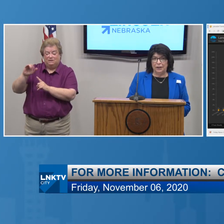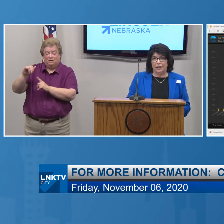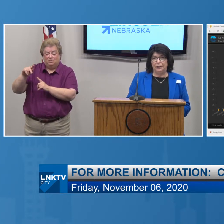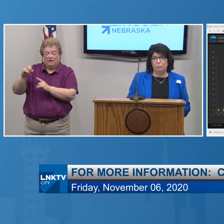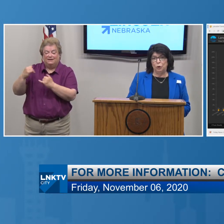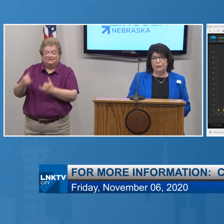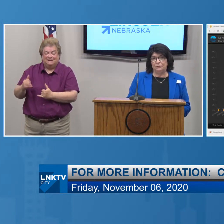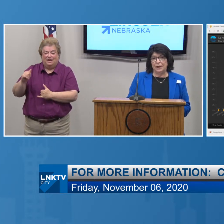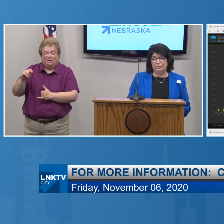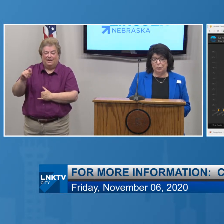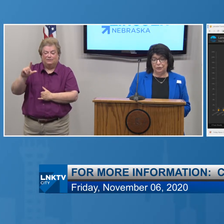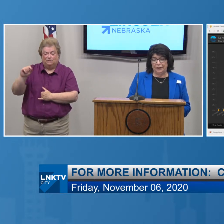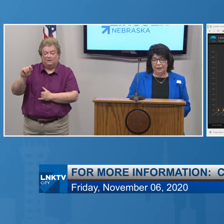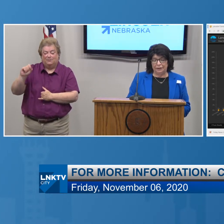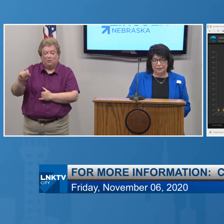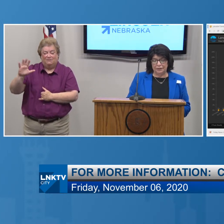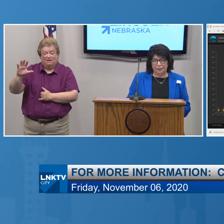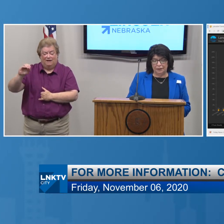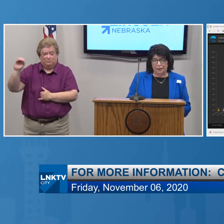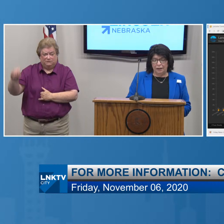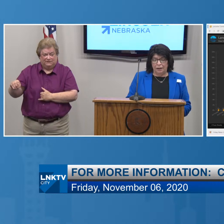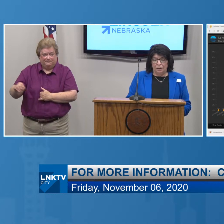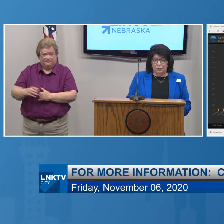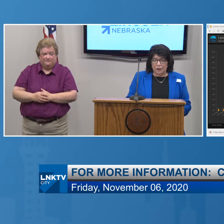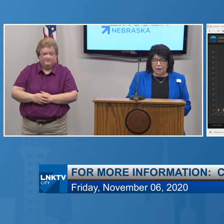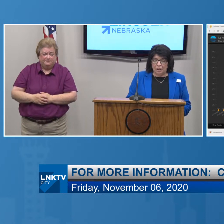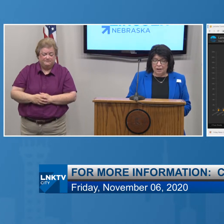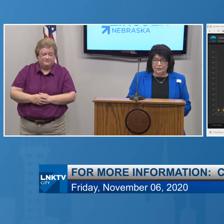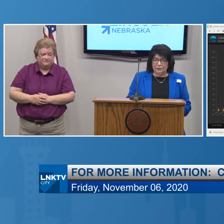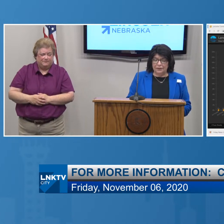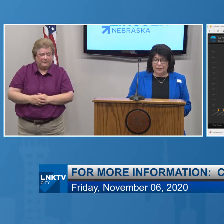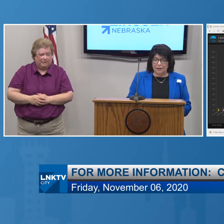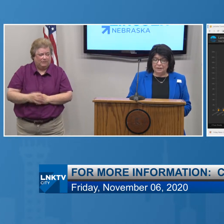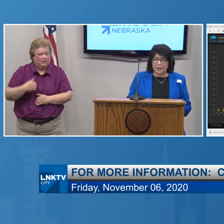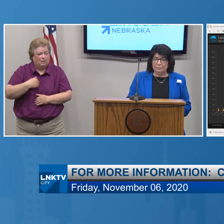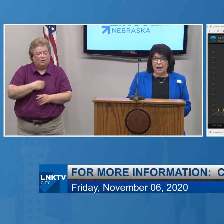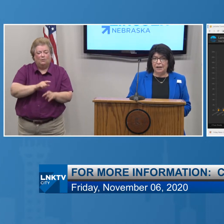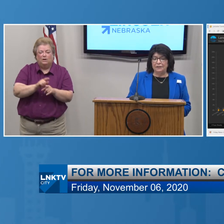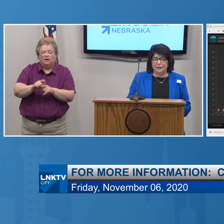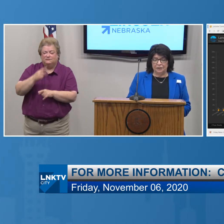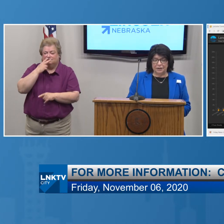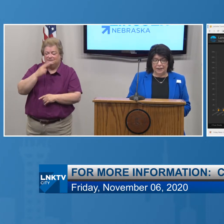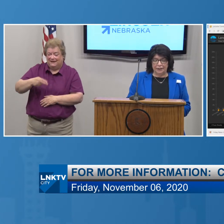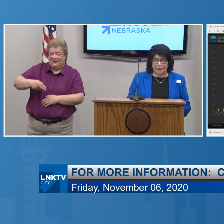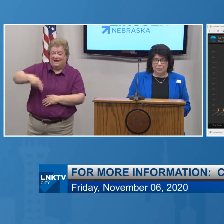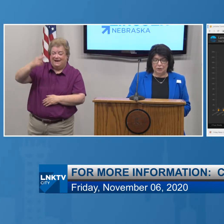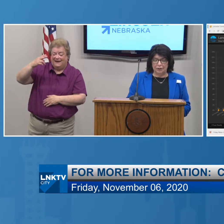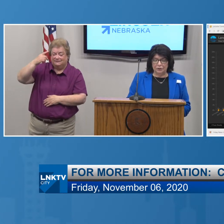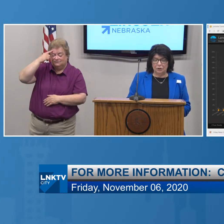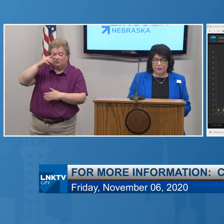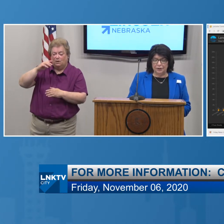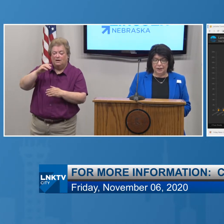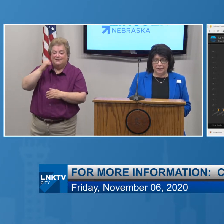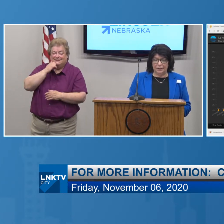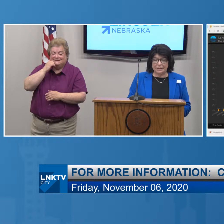at 20.5%. We are also seeing all-time highs in our daily number